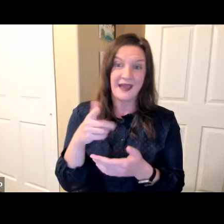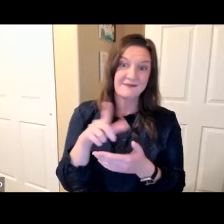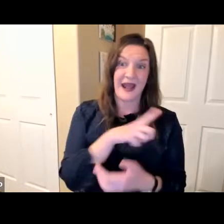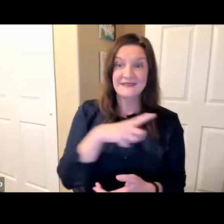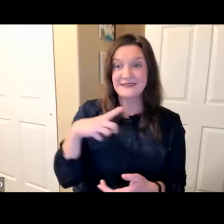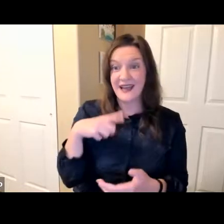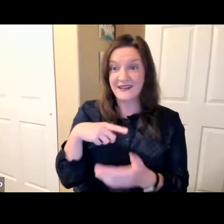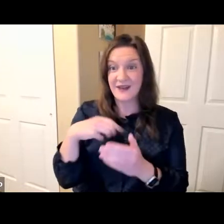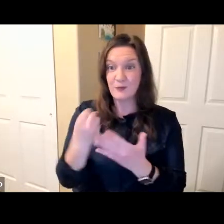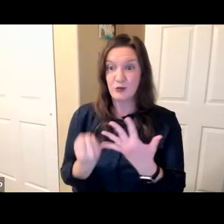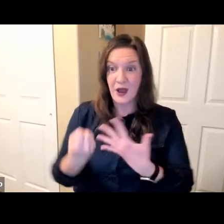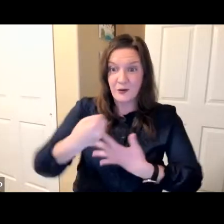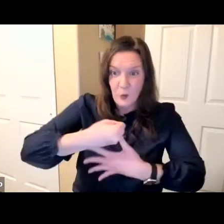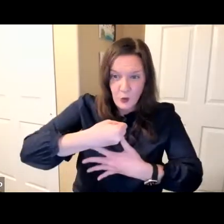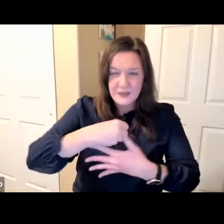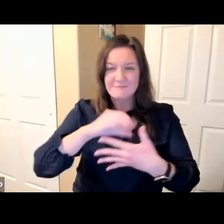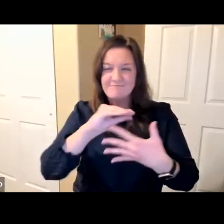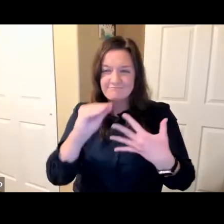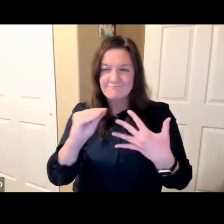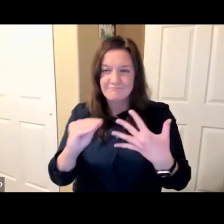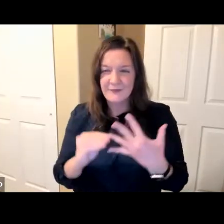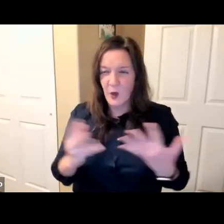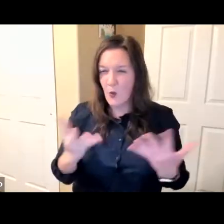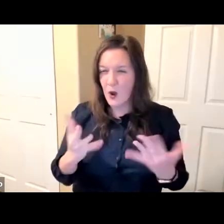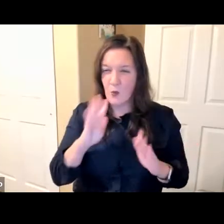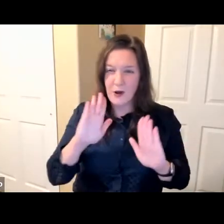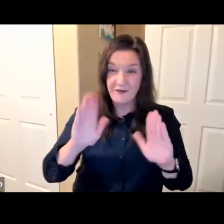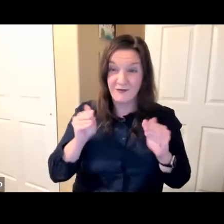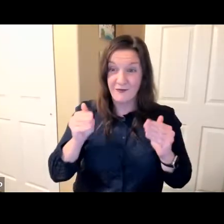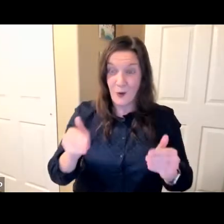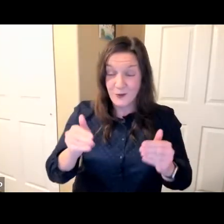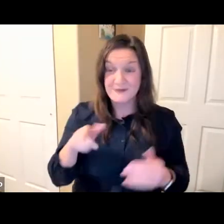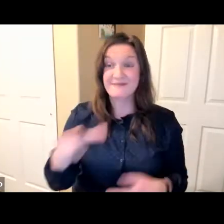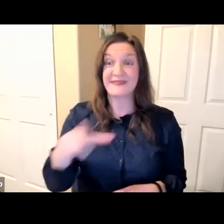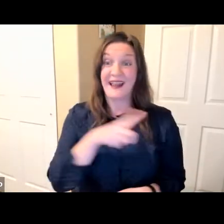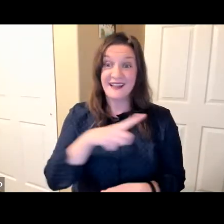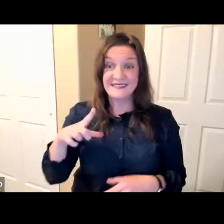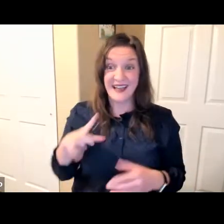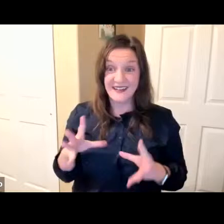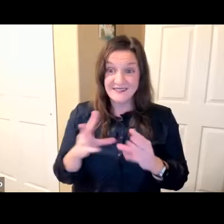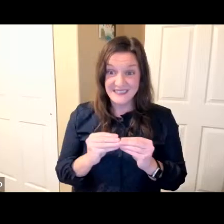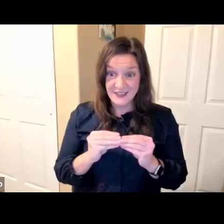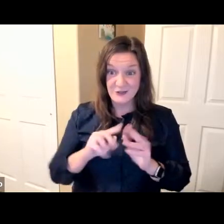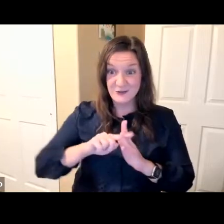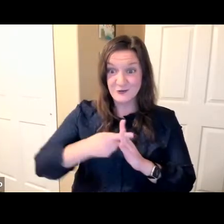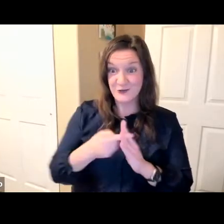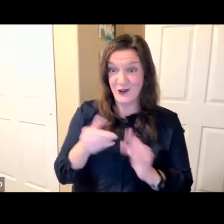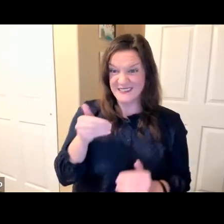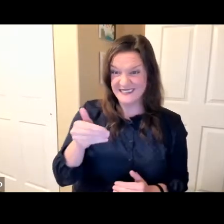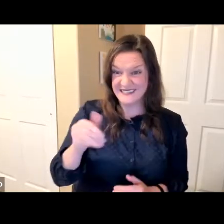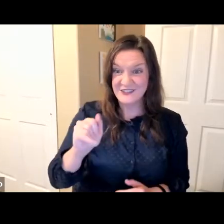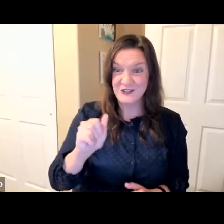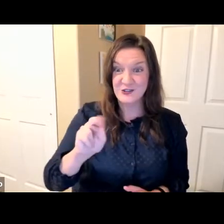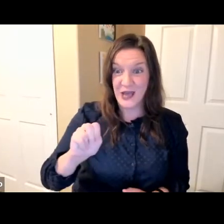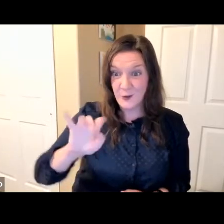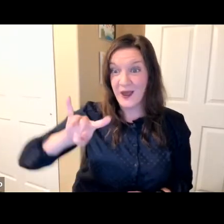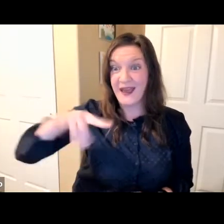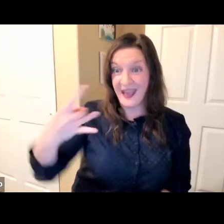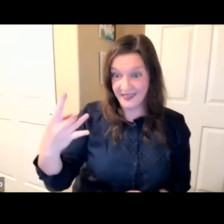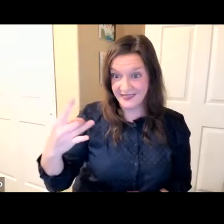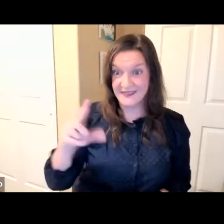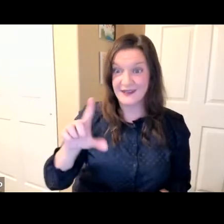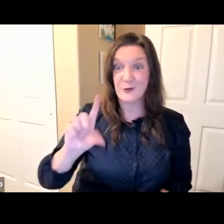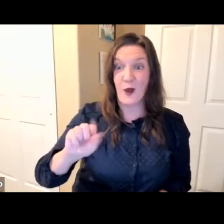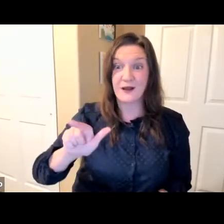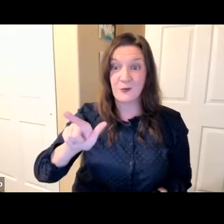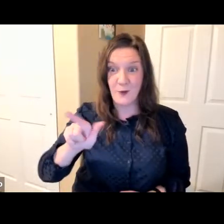we are currently developing our legislative priorities to determine what we will be focusing on for the next